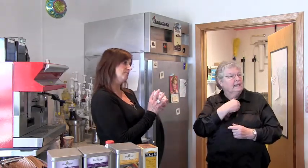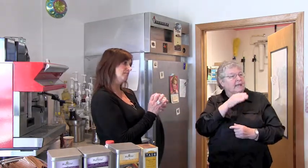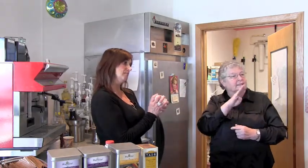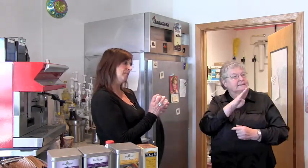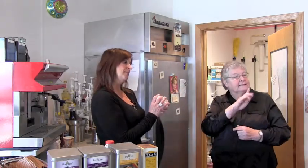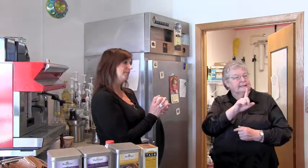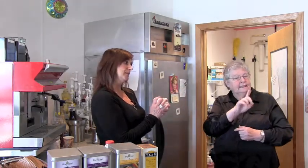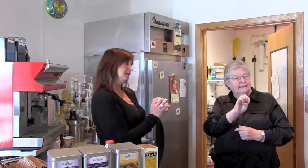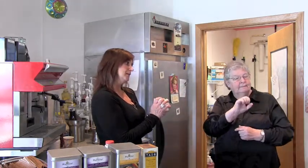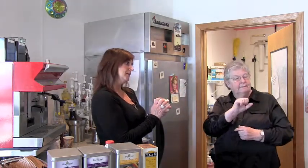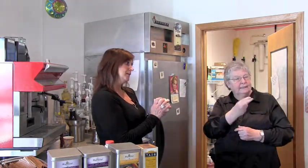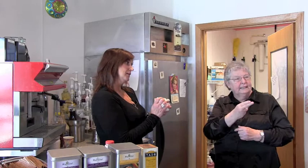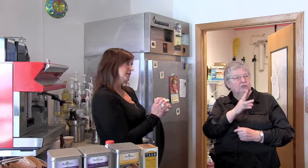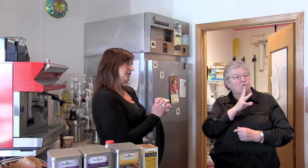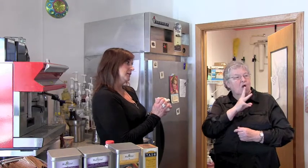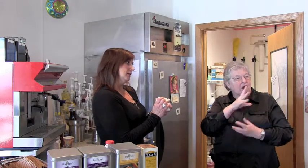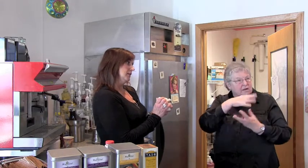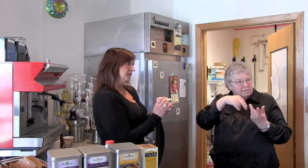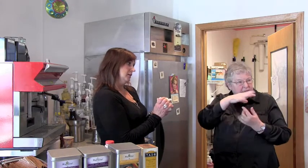water.